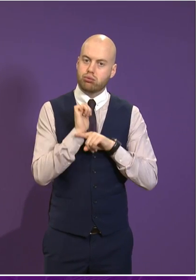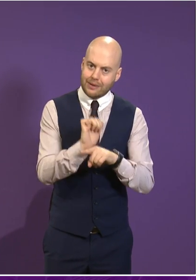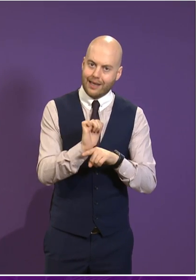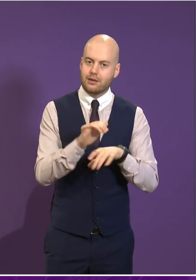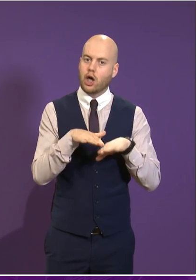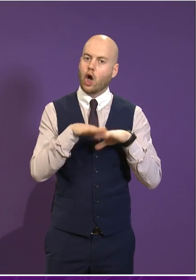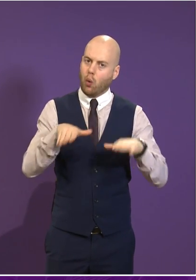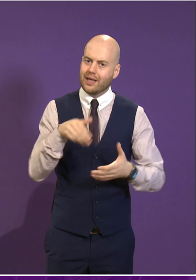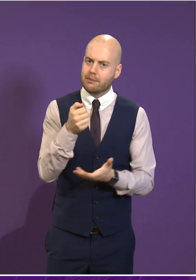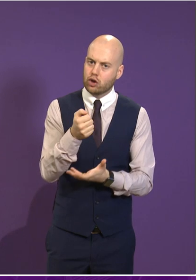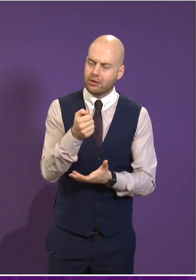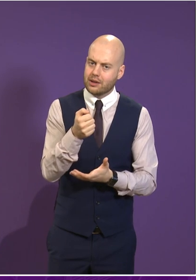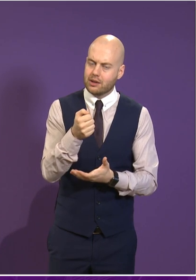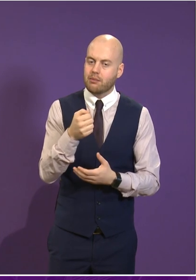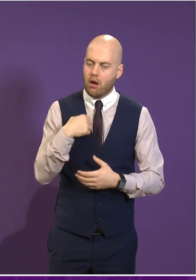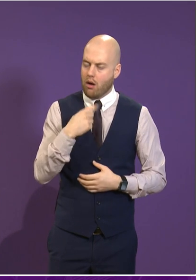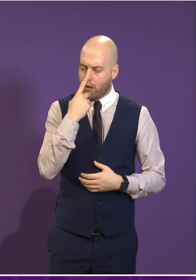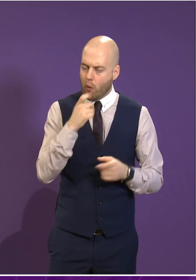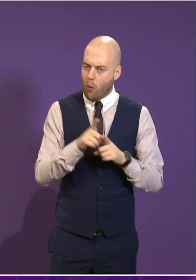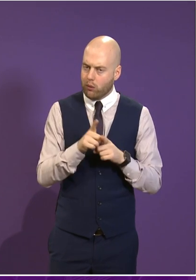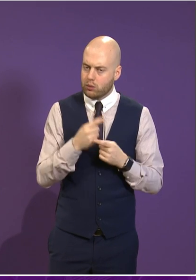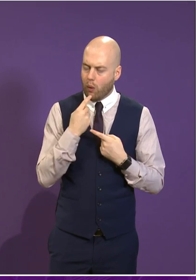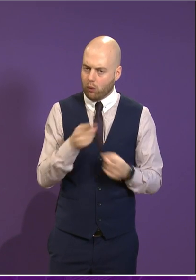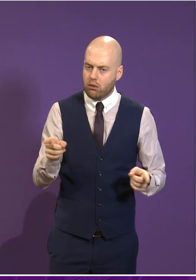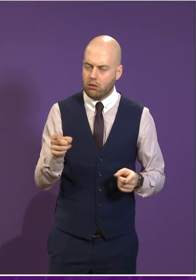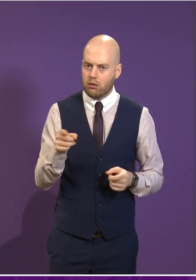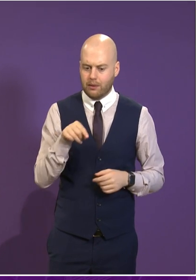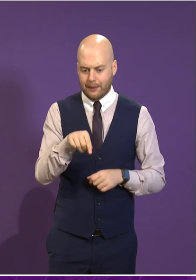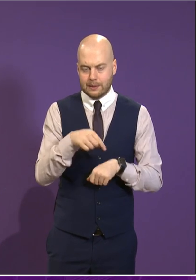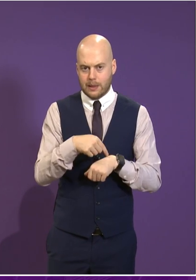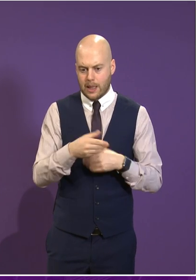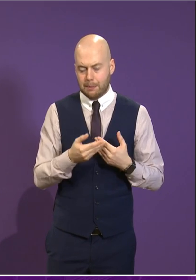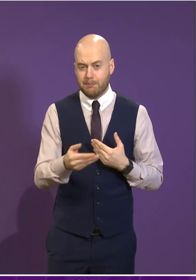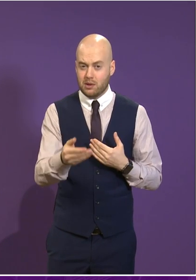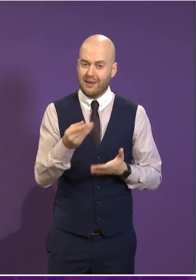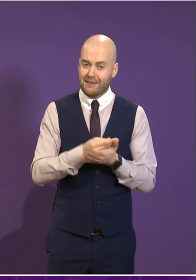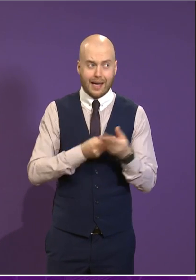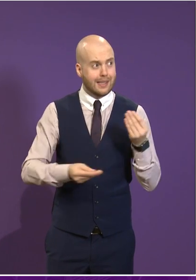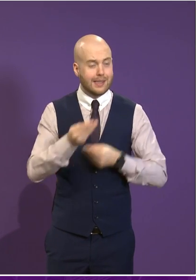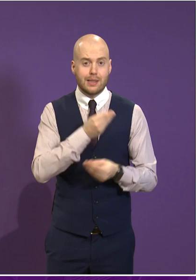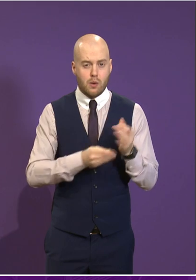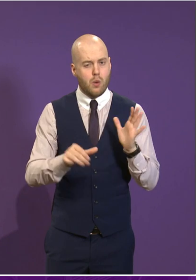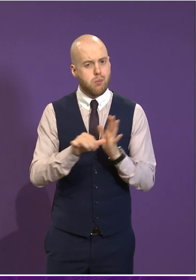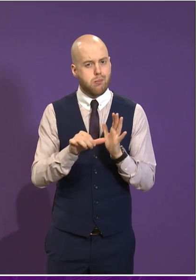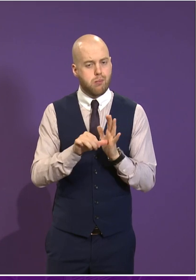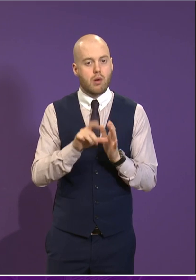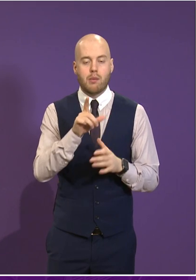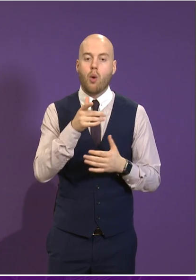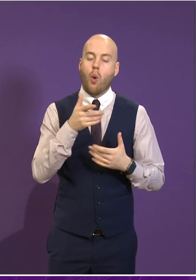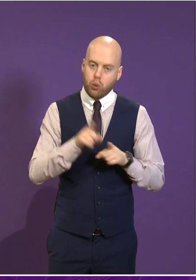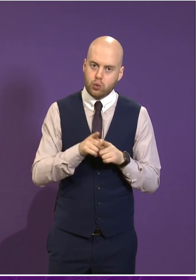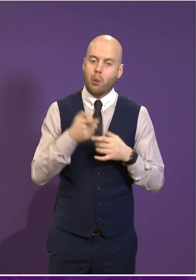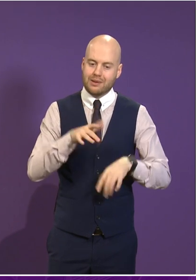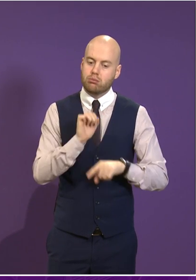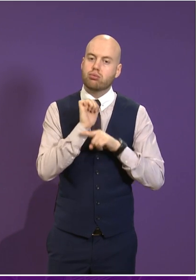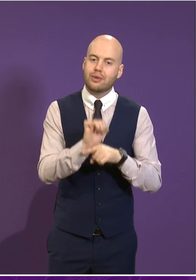budget, I can also point to the fact that over this period of tough times, we've also protected the third sector budget.